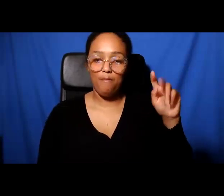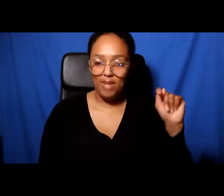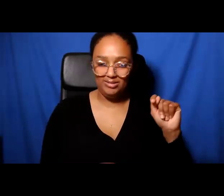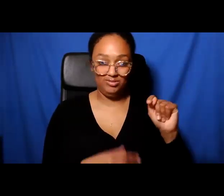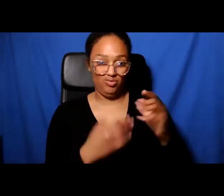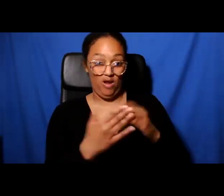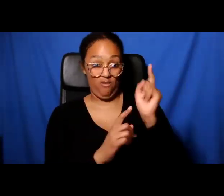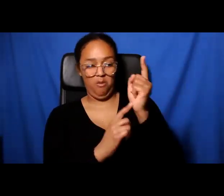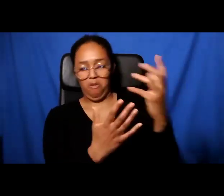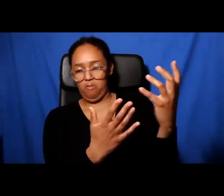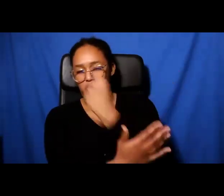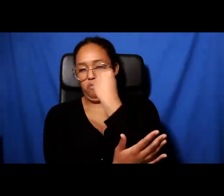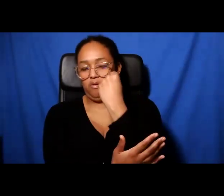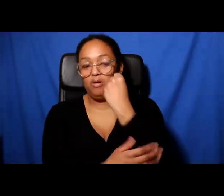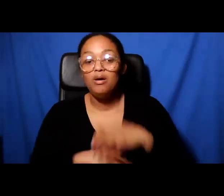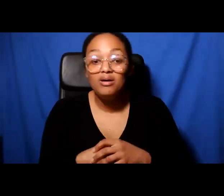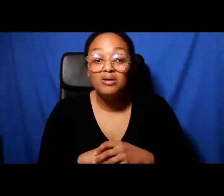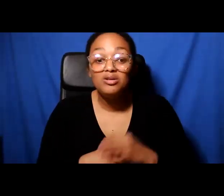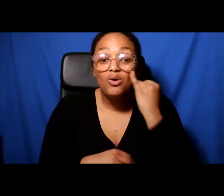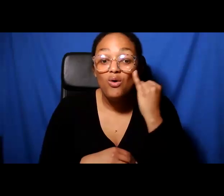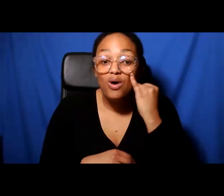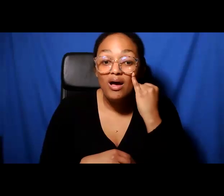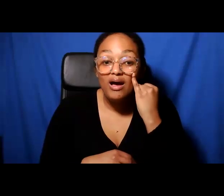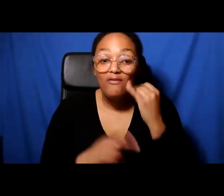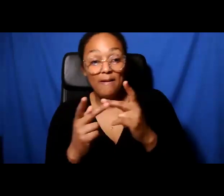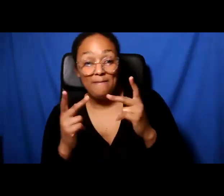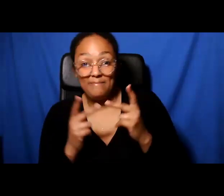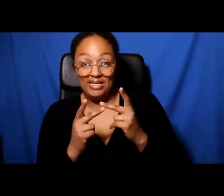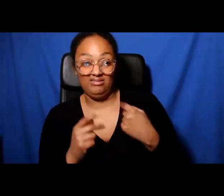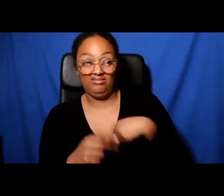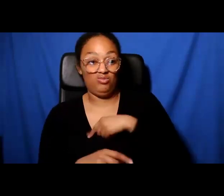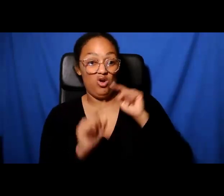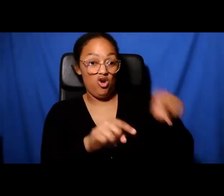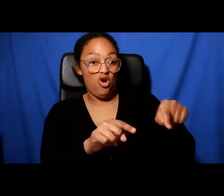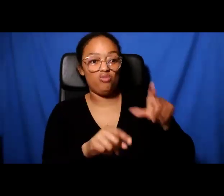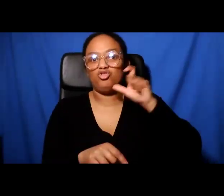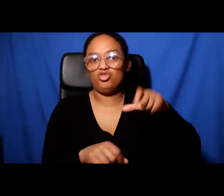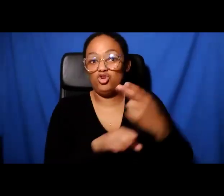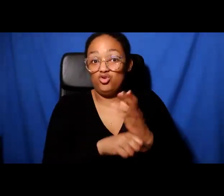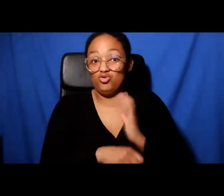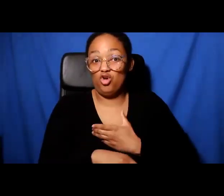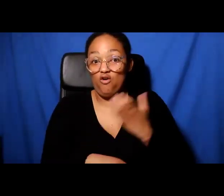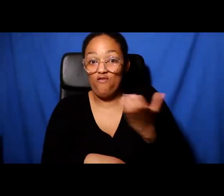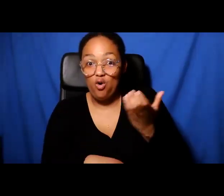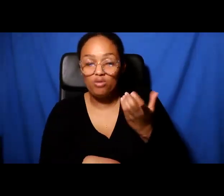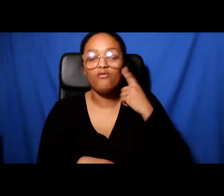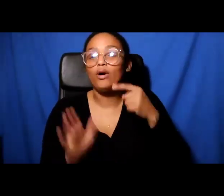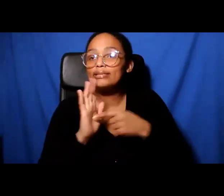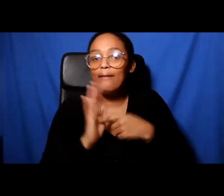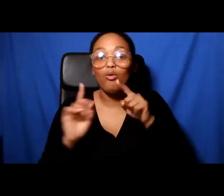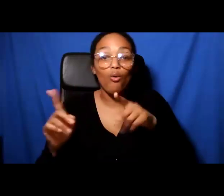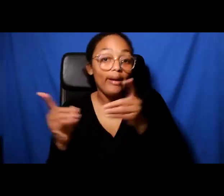use your phone in places or situations where we shouldn't be on our phone, right? So, on dates, at the dinner table,